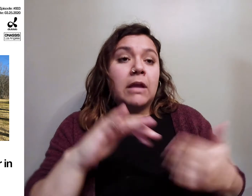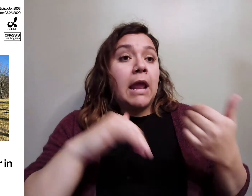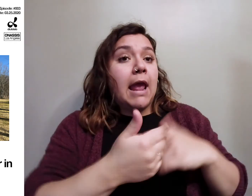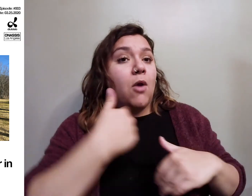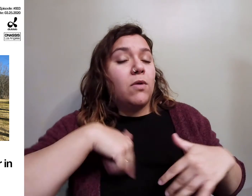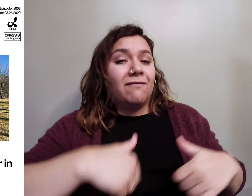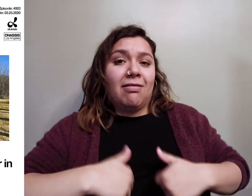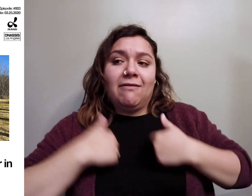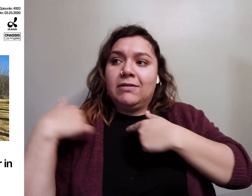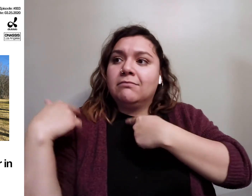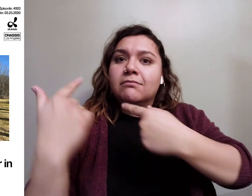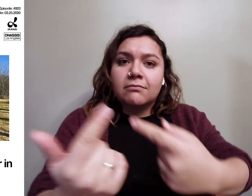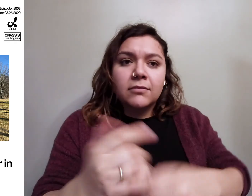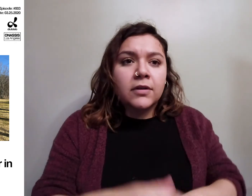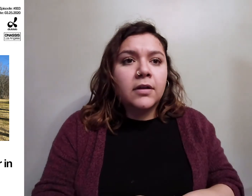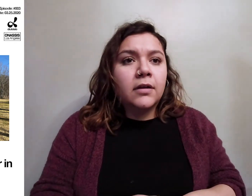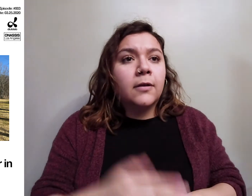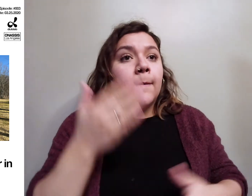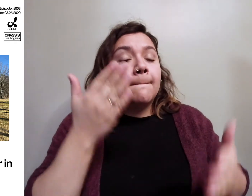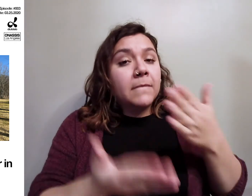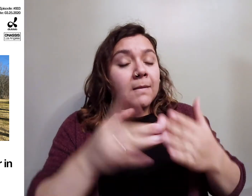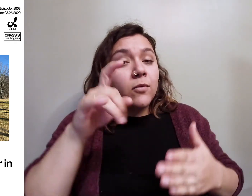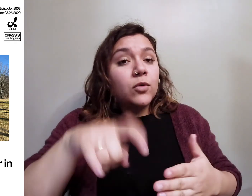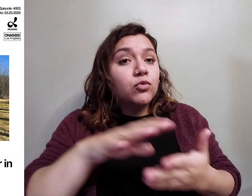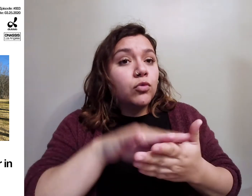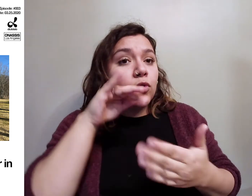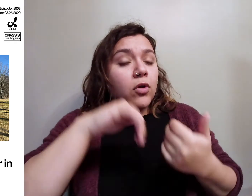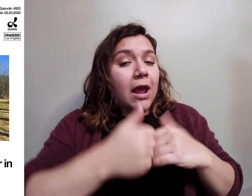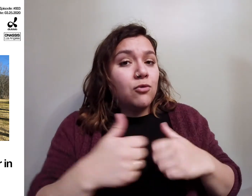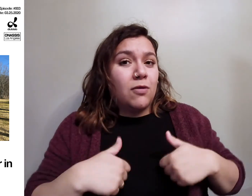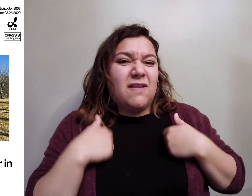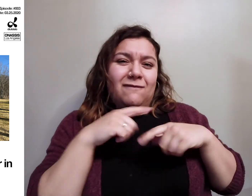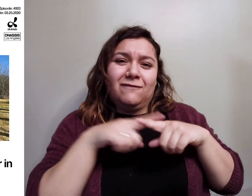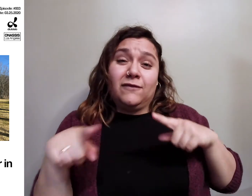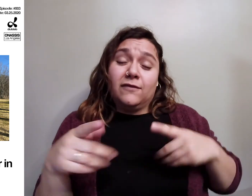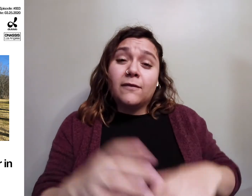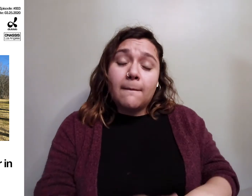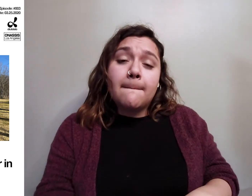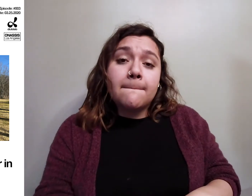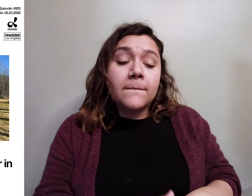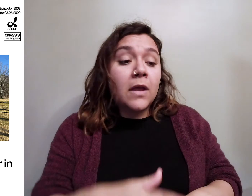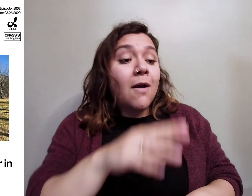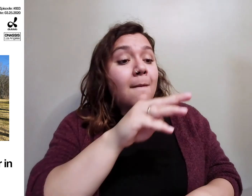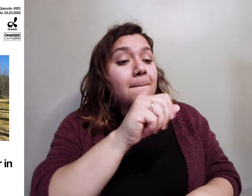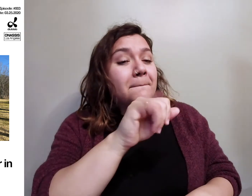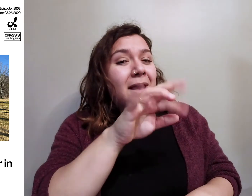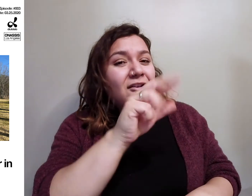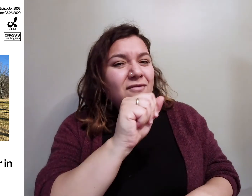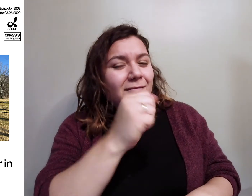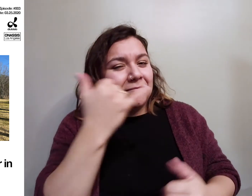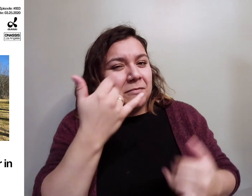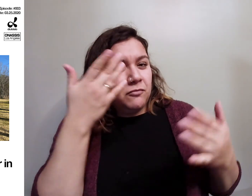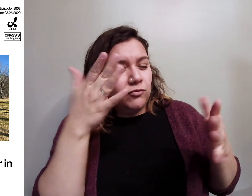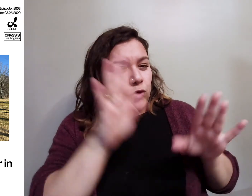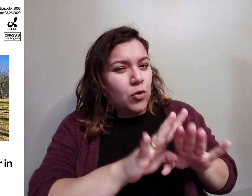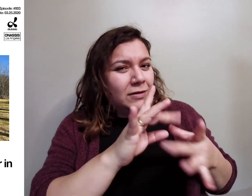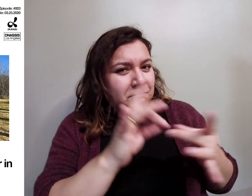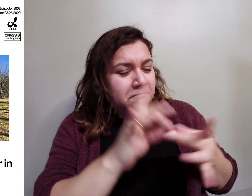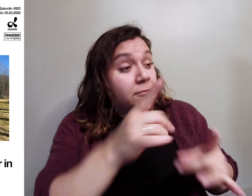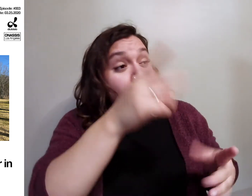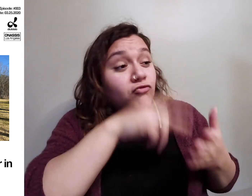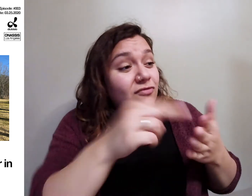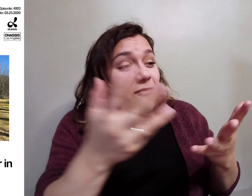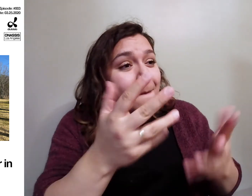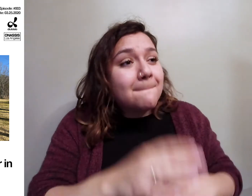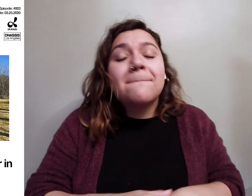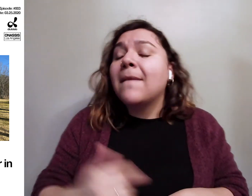I'm confused, but the top of my list for calming me down is I'm reading Agatha Christie, and which brings